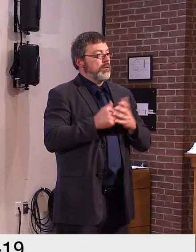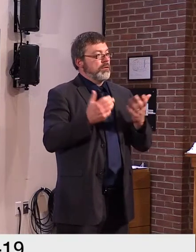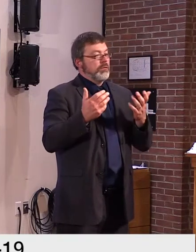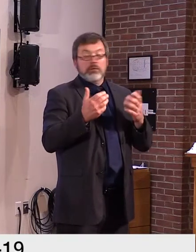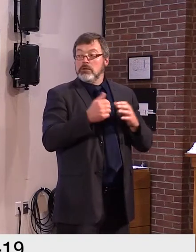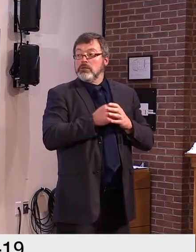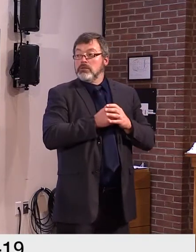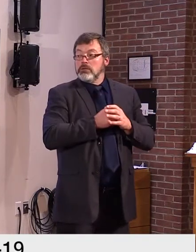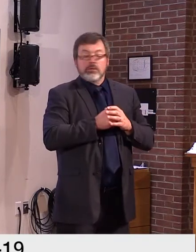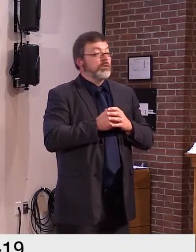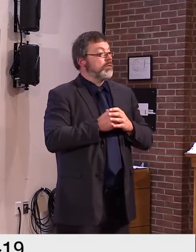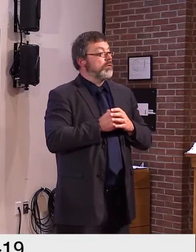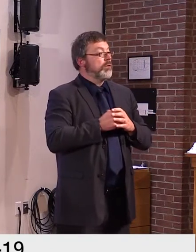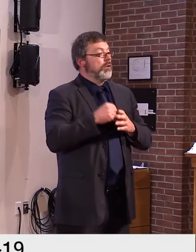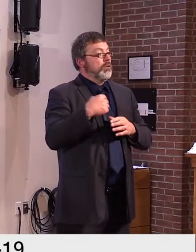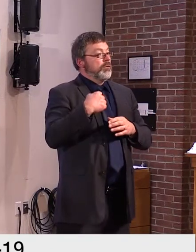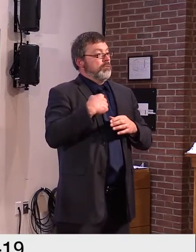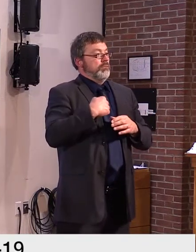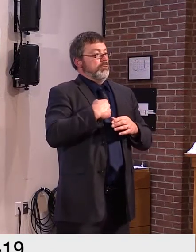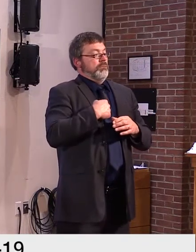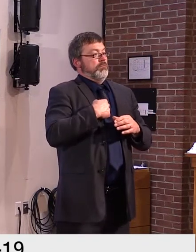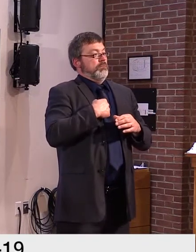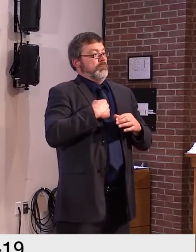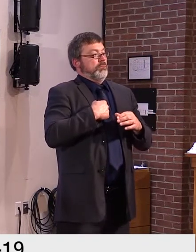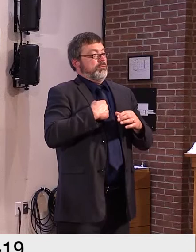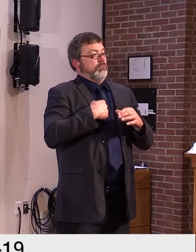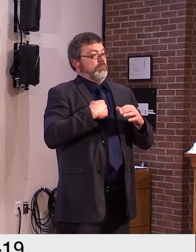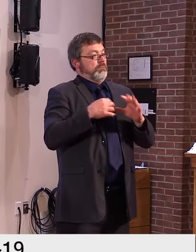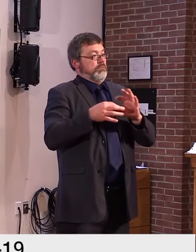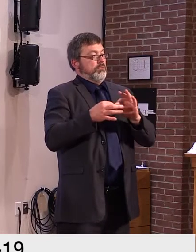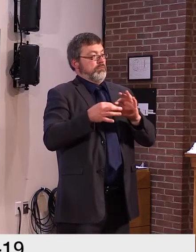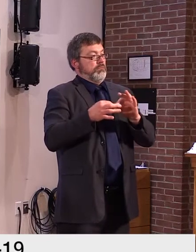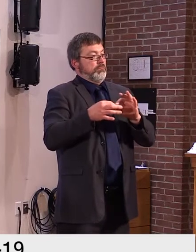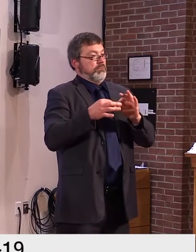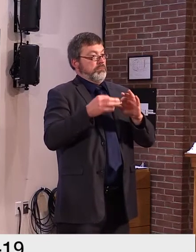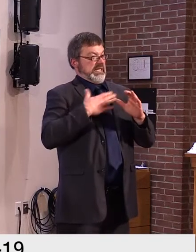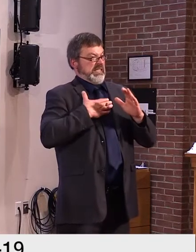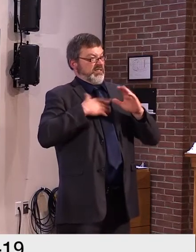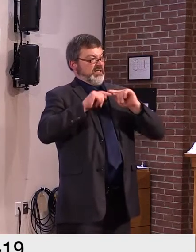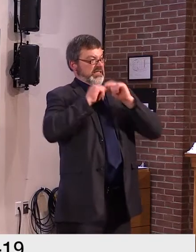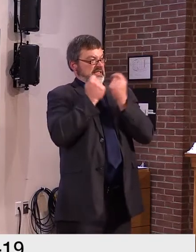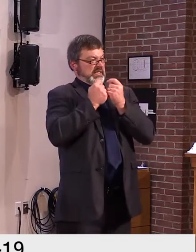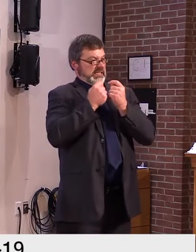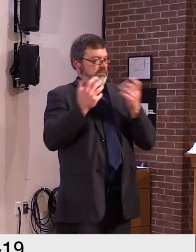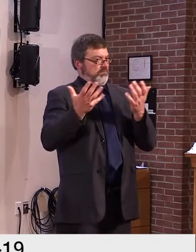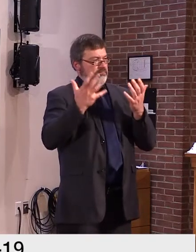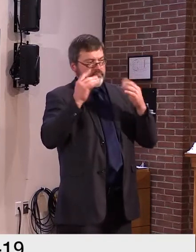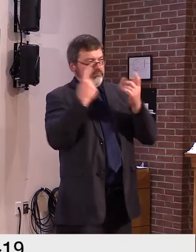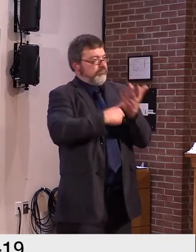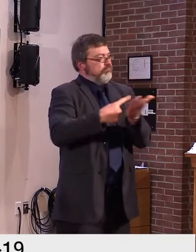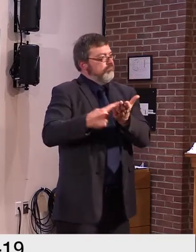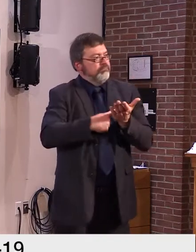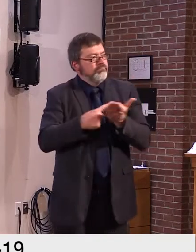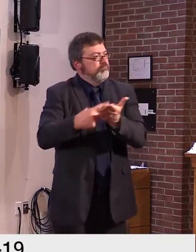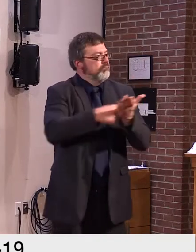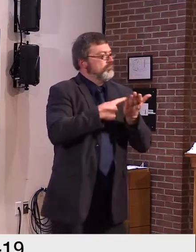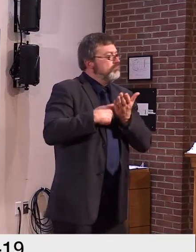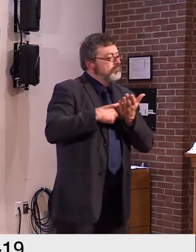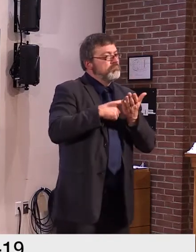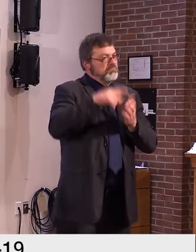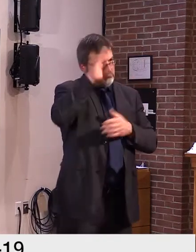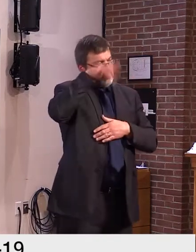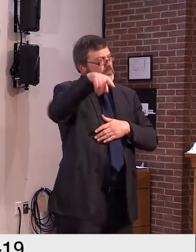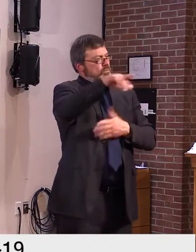active and asked about the capacity to reopen again if there was a need to reopen in a month or